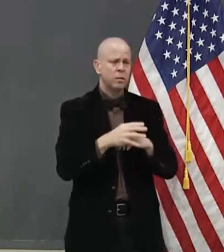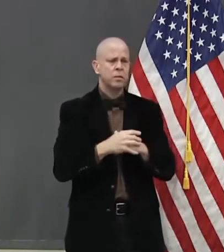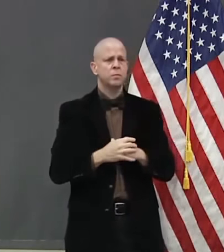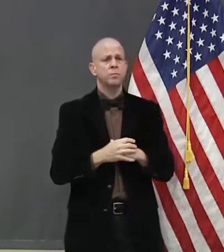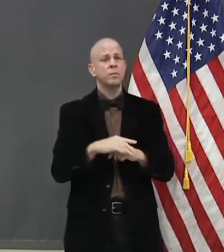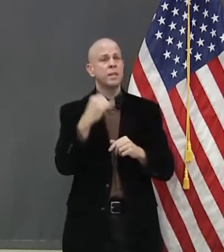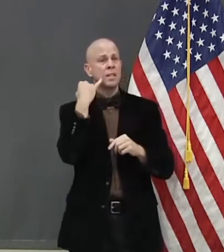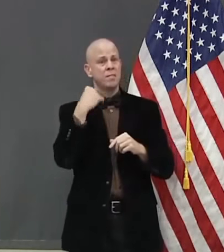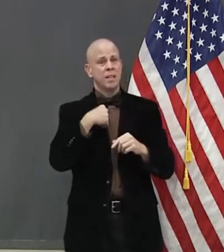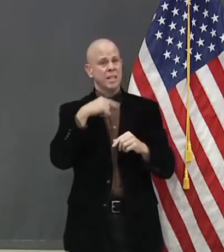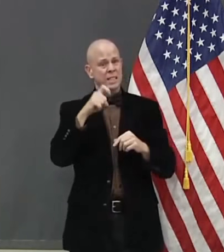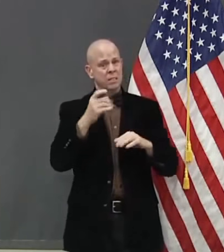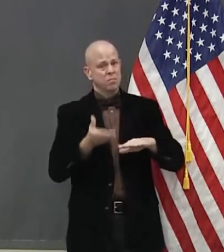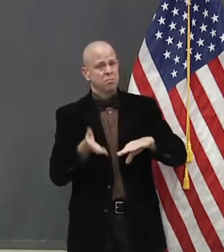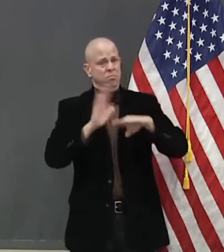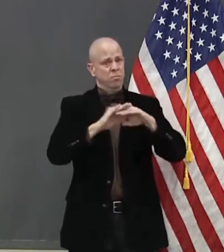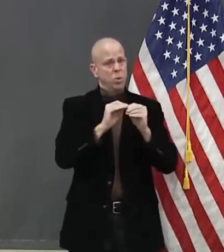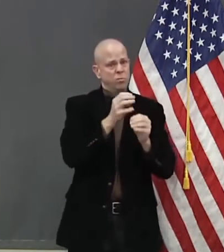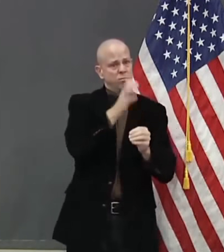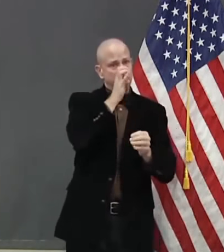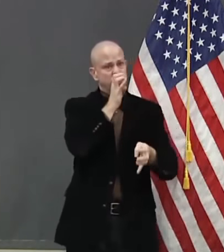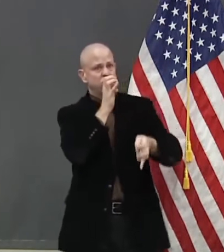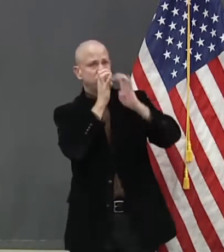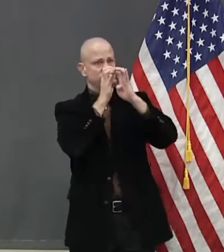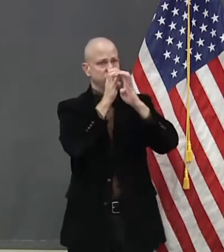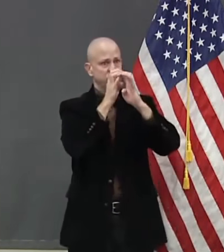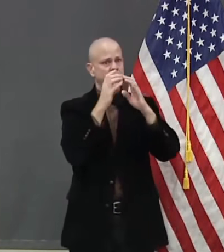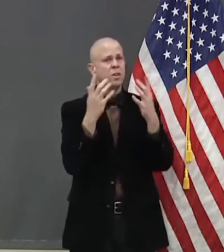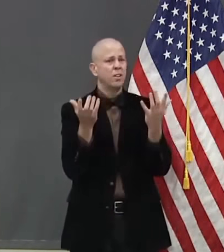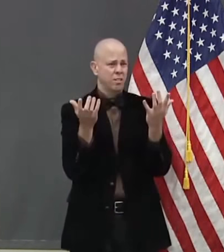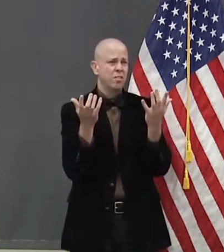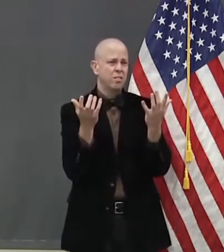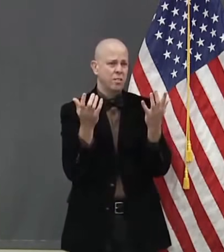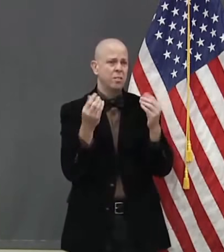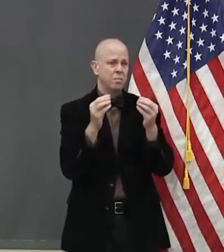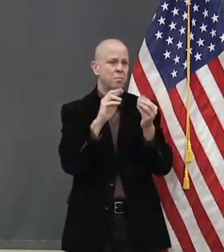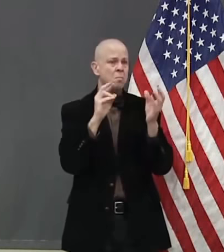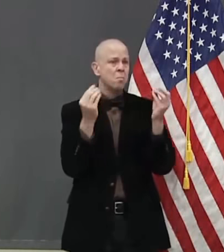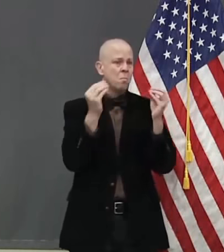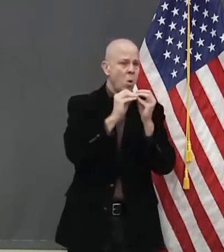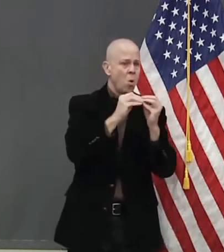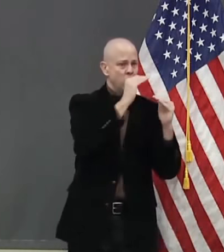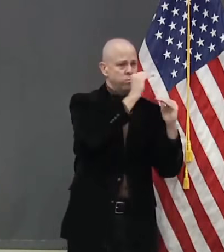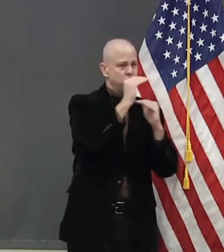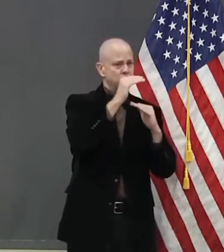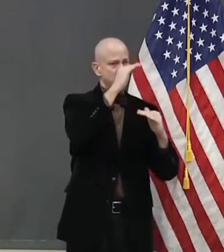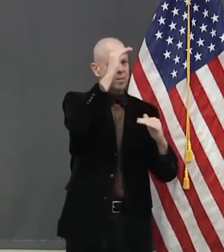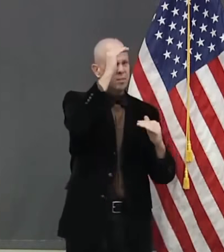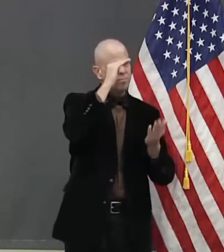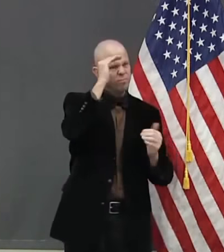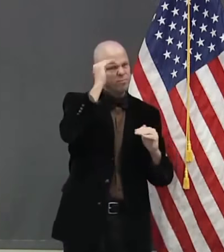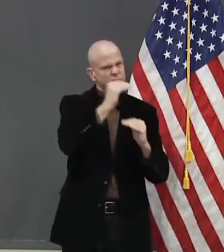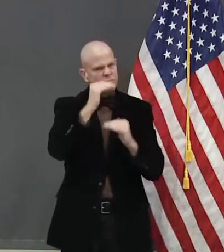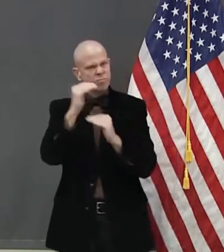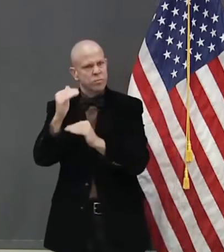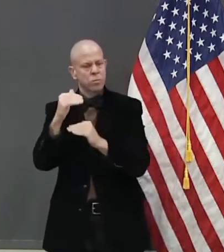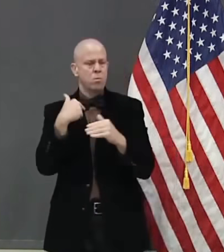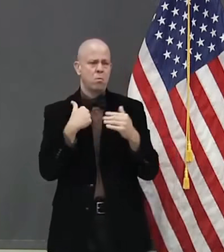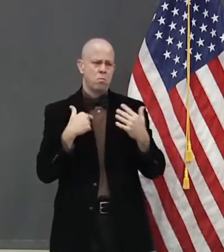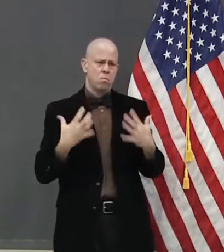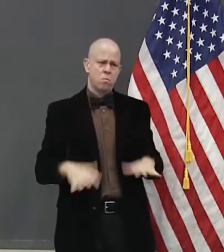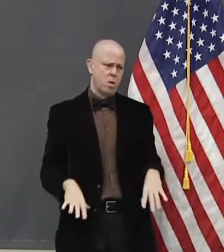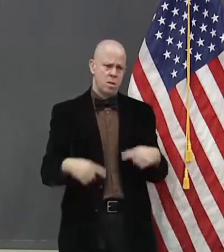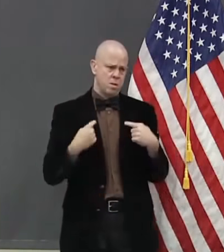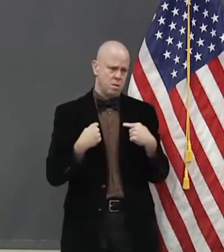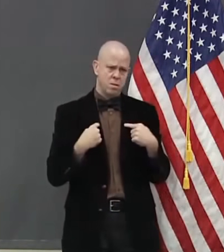steps, it will involve further restricting business activity, and I don't want to do that. It's honestly up to